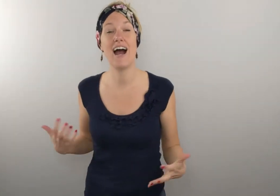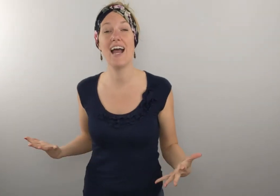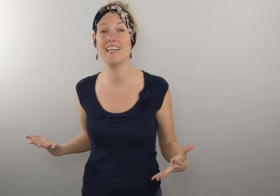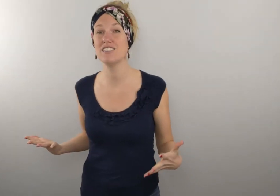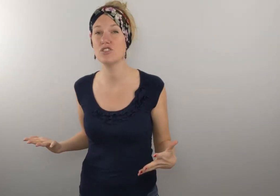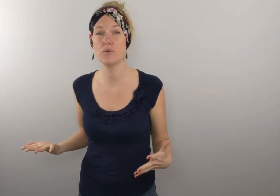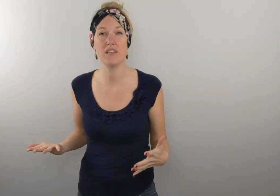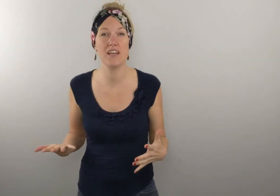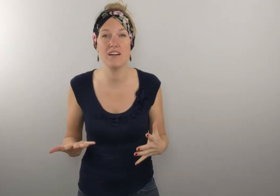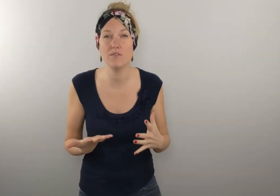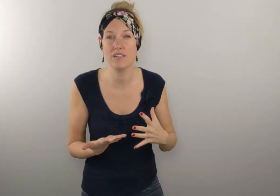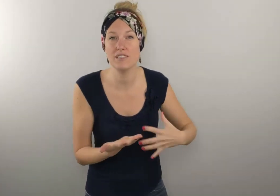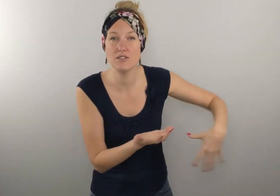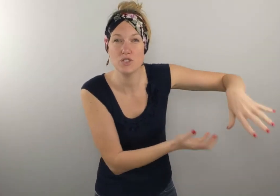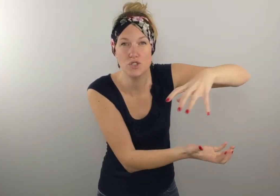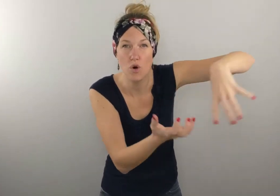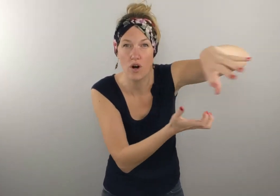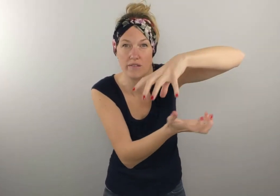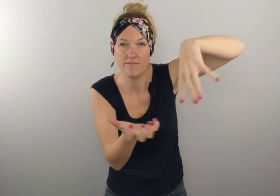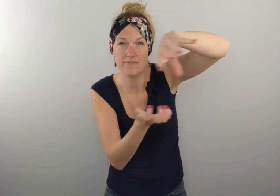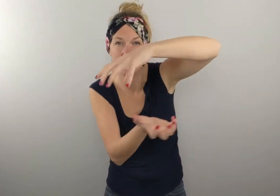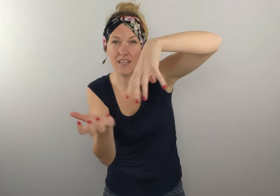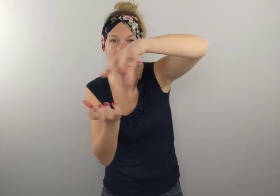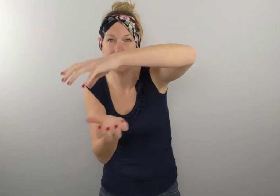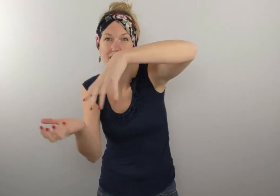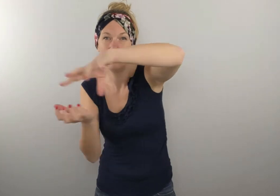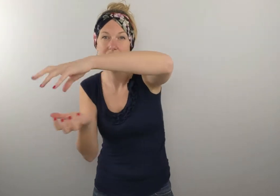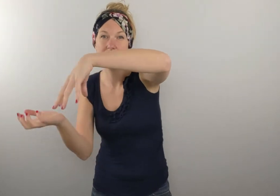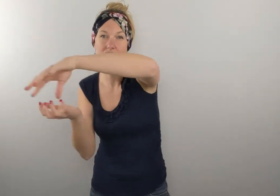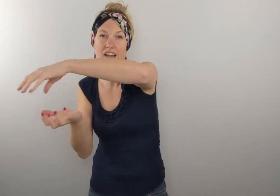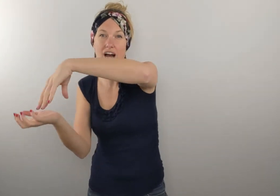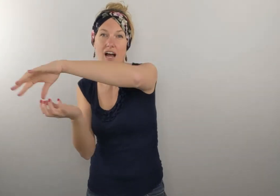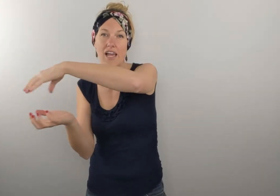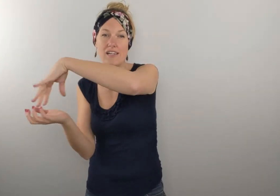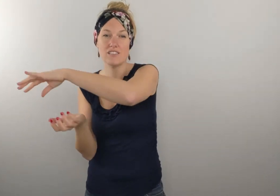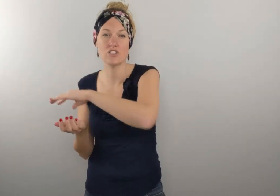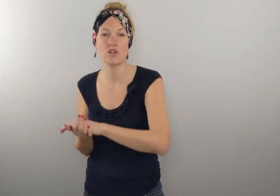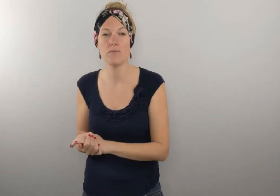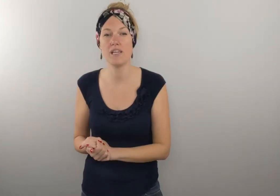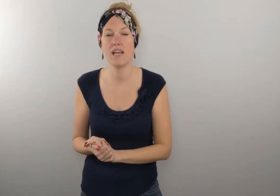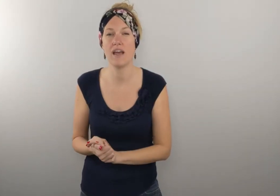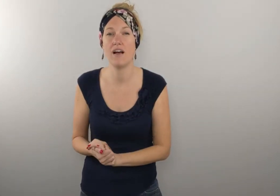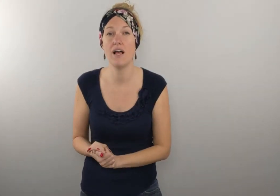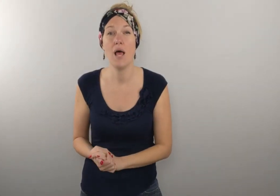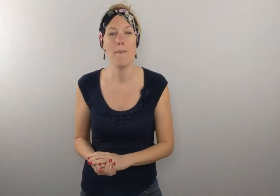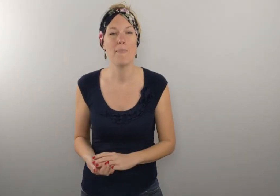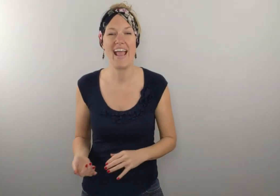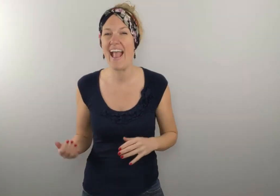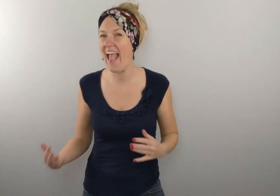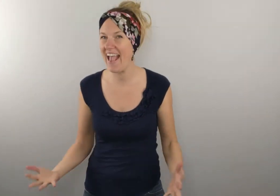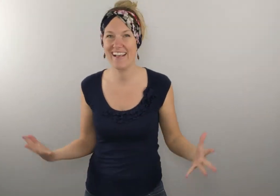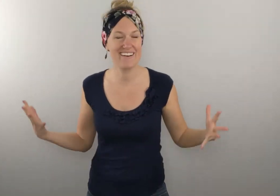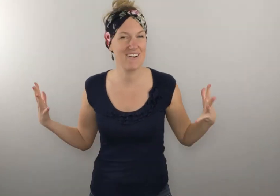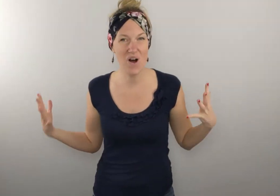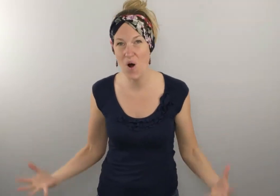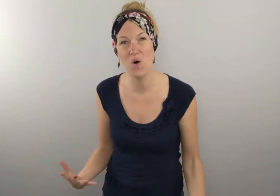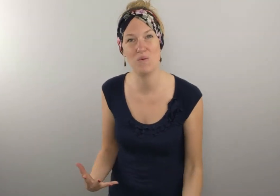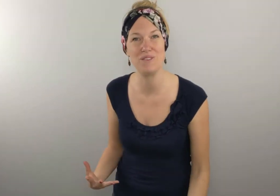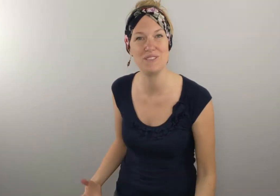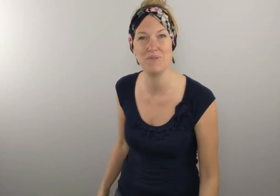high and stormy gale, we're going to do storm. Okay? Every high and stormy gale, my anchor holds